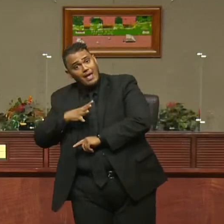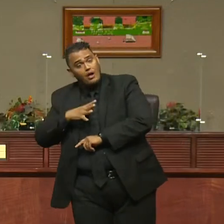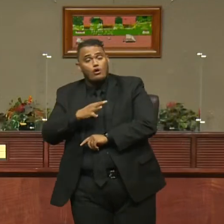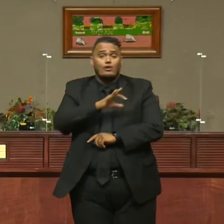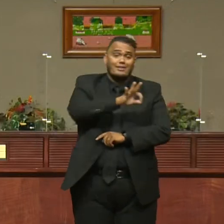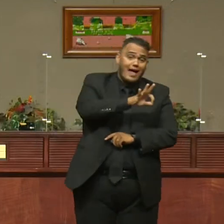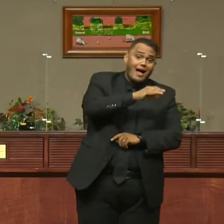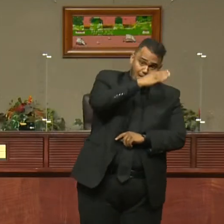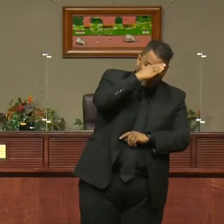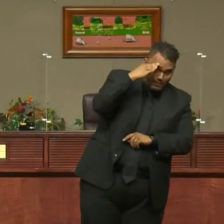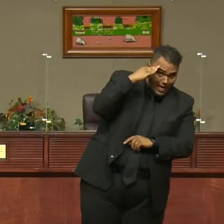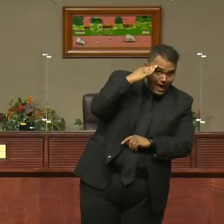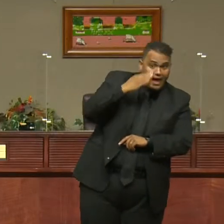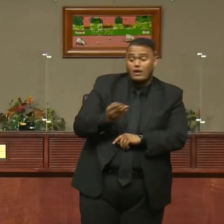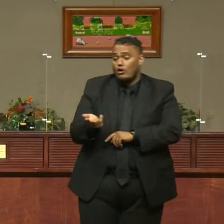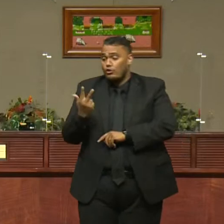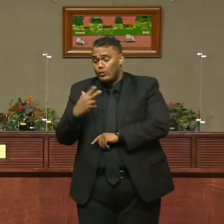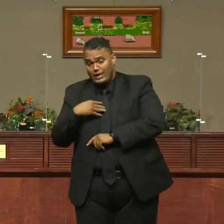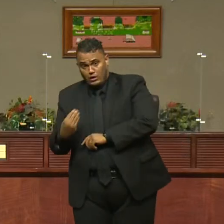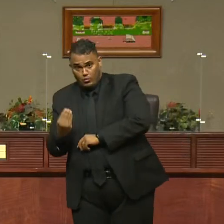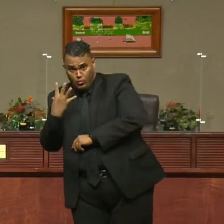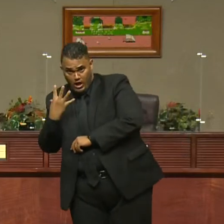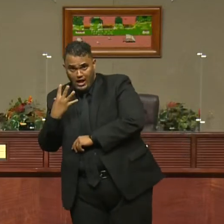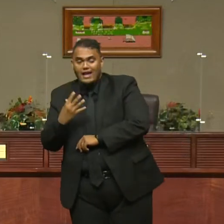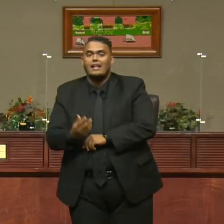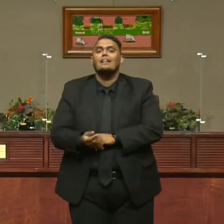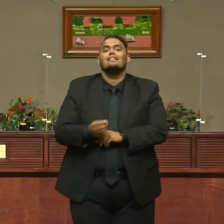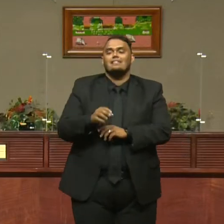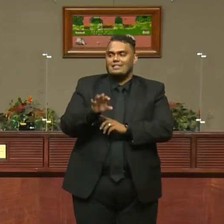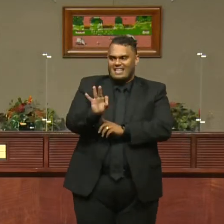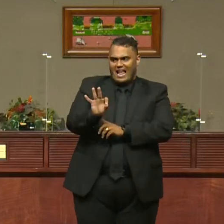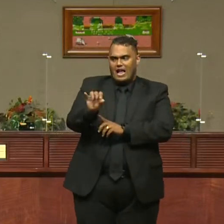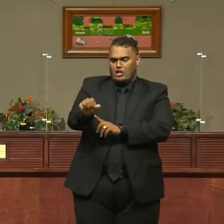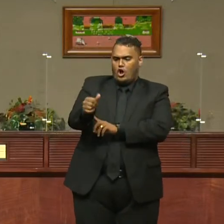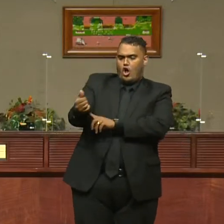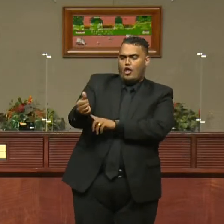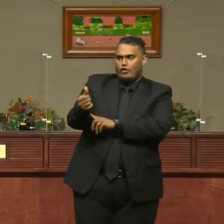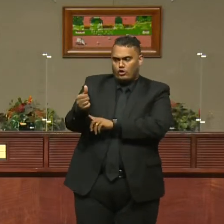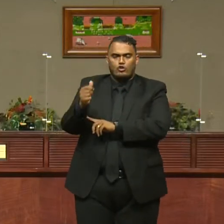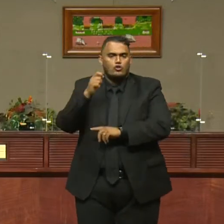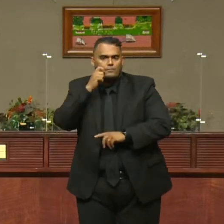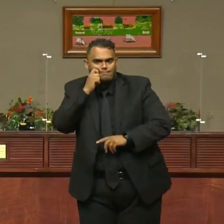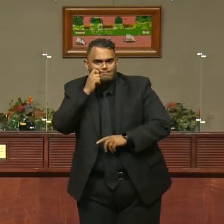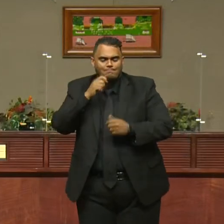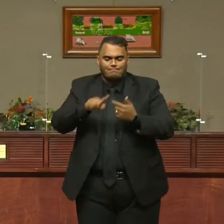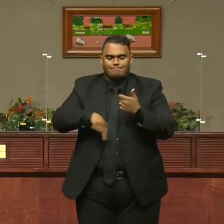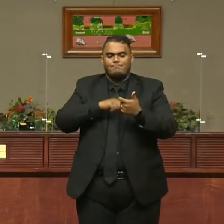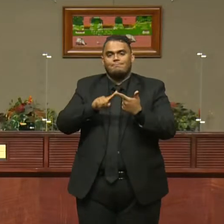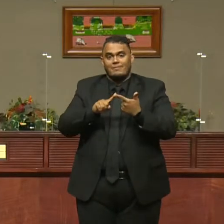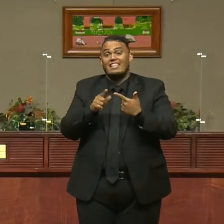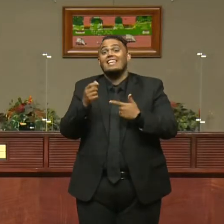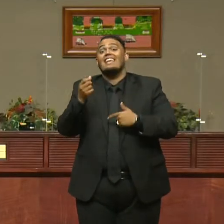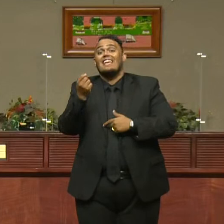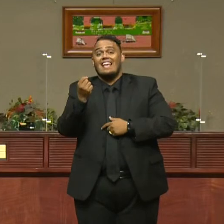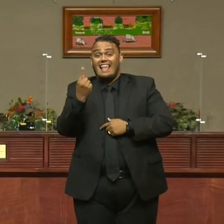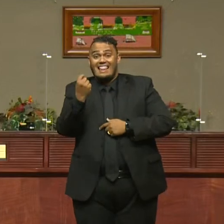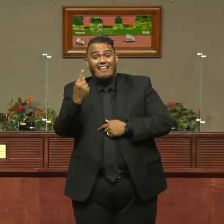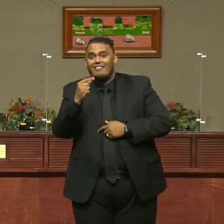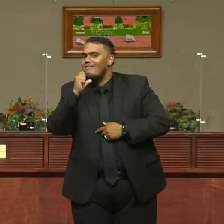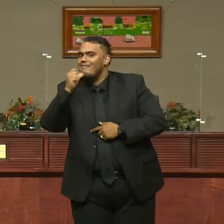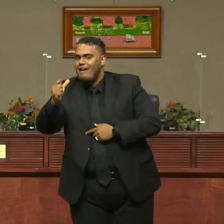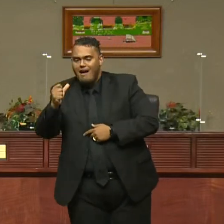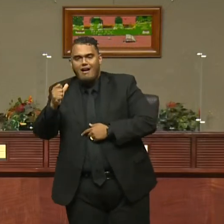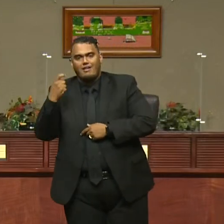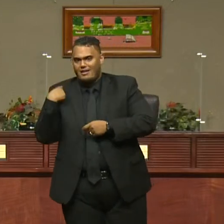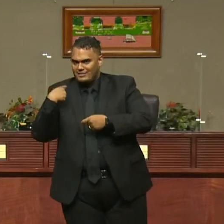3 white, 9 other race, ethnicity A Hispanic, 11 non-Hispanic, and 3 were